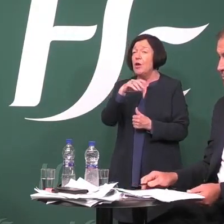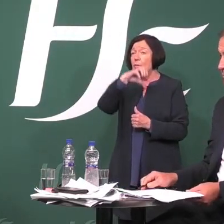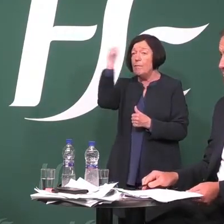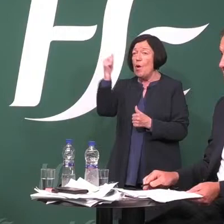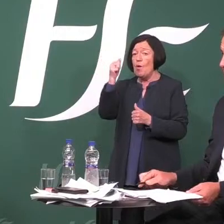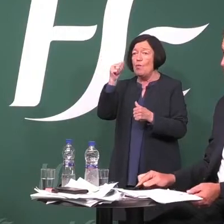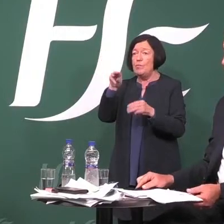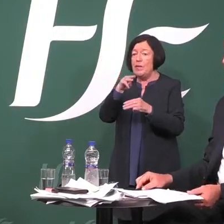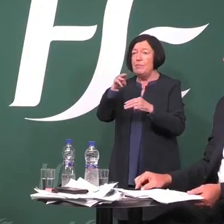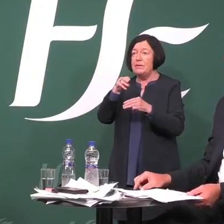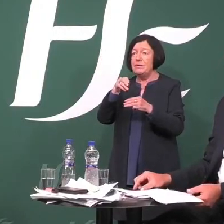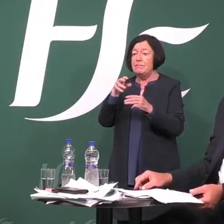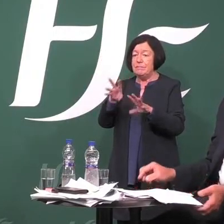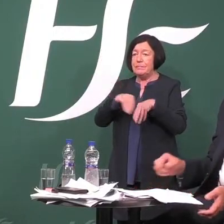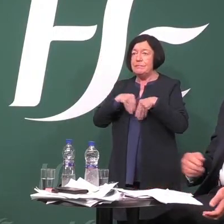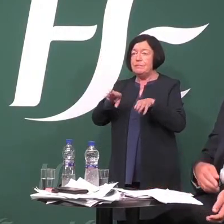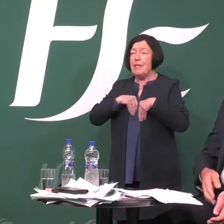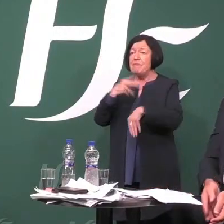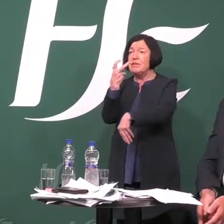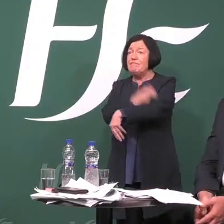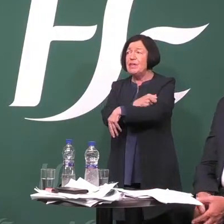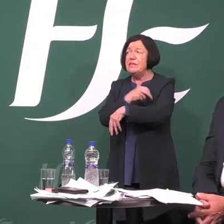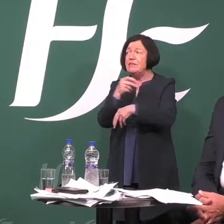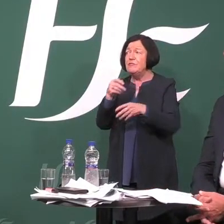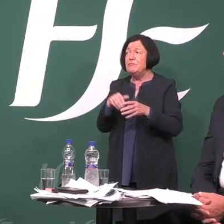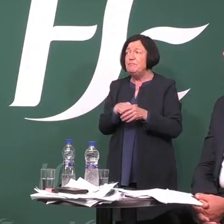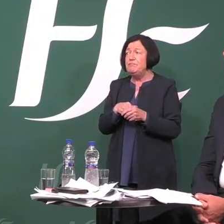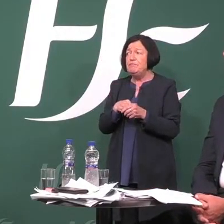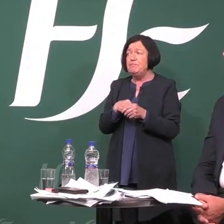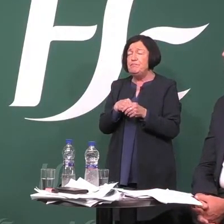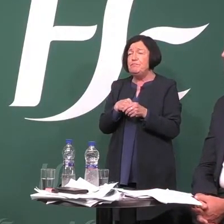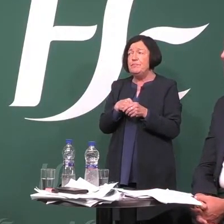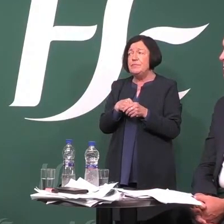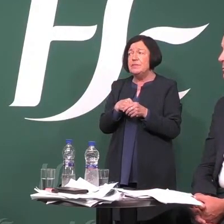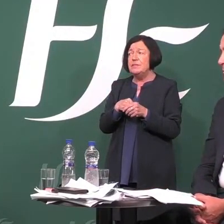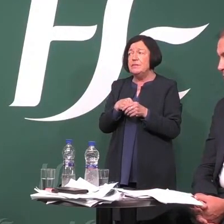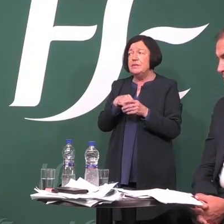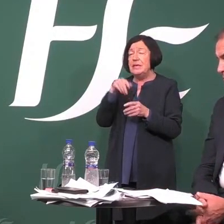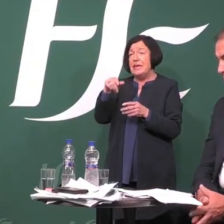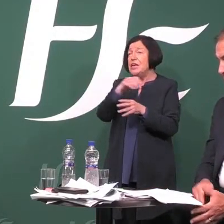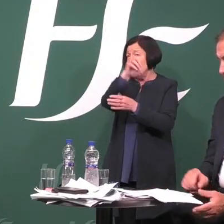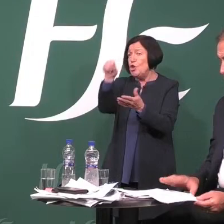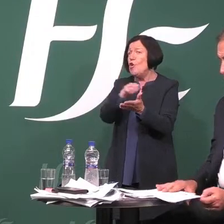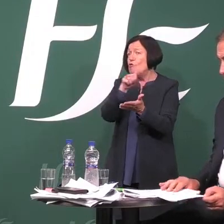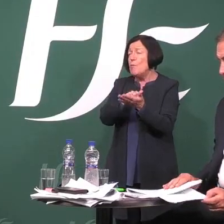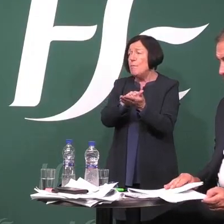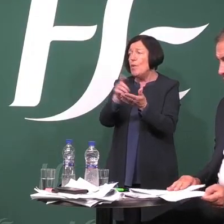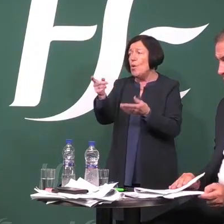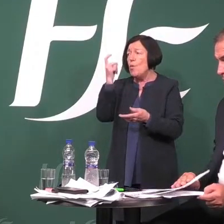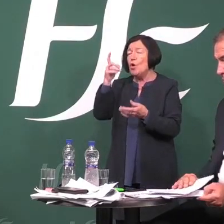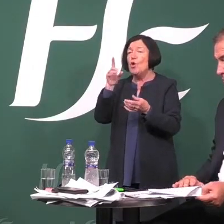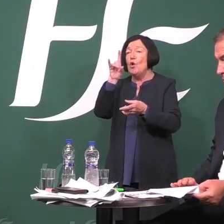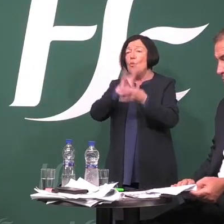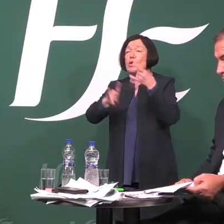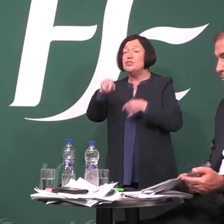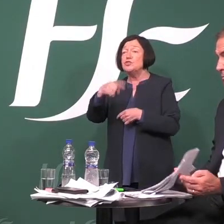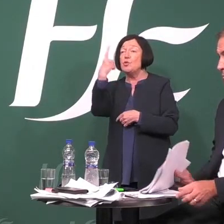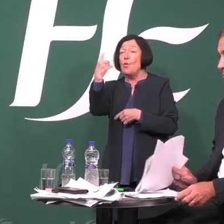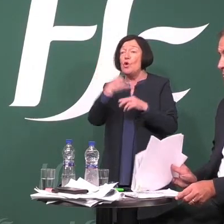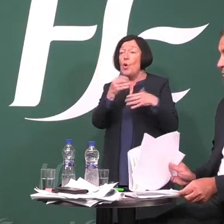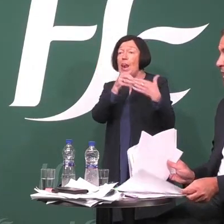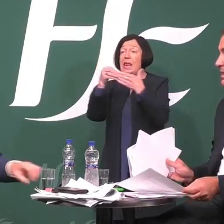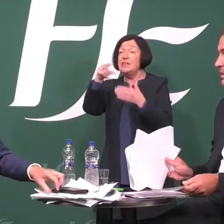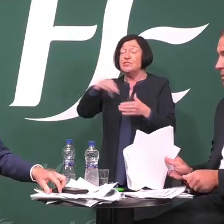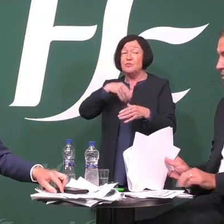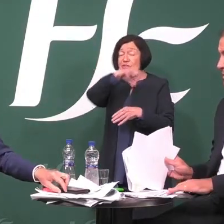most uptakiest, if we can create that neologism, country in Europe. I'm just wondering which is the one that leads us